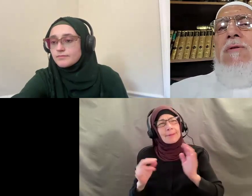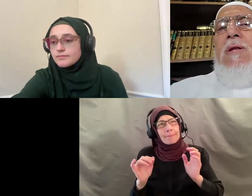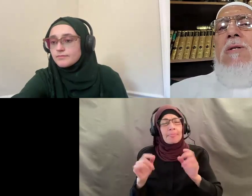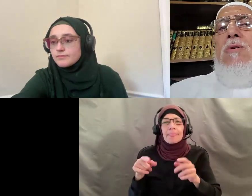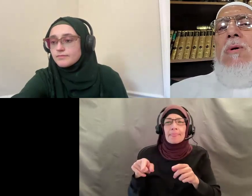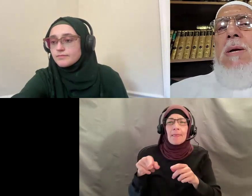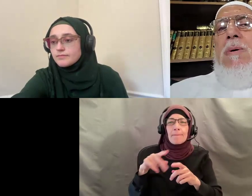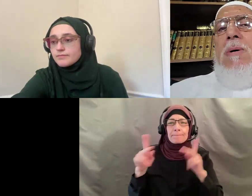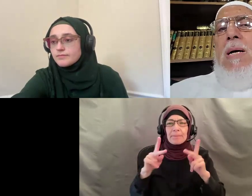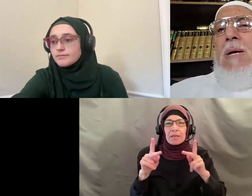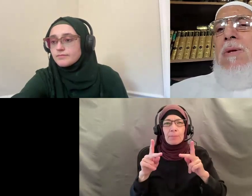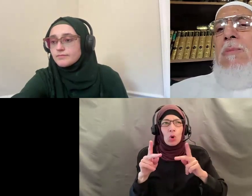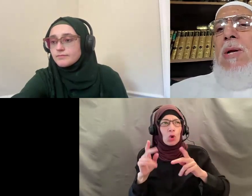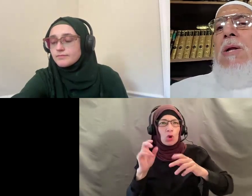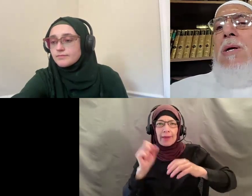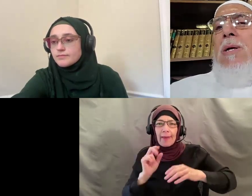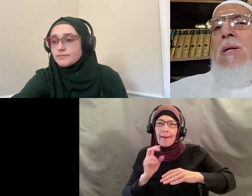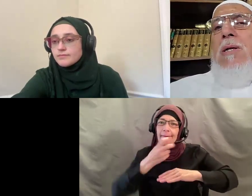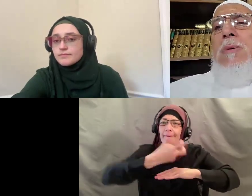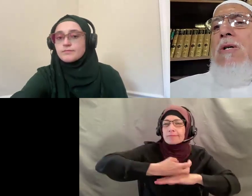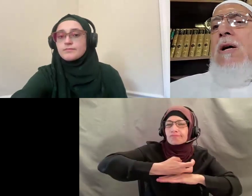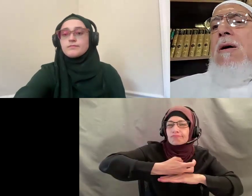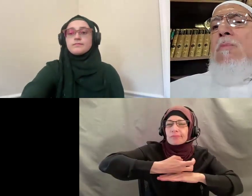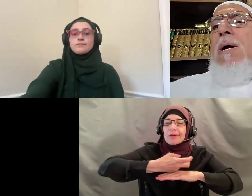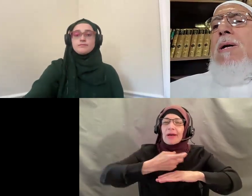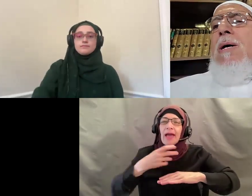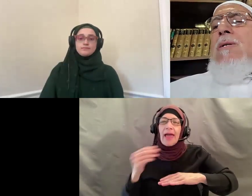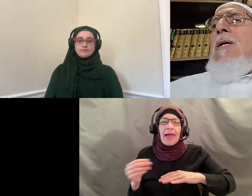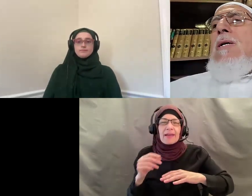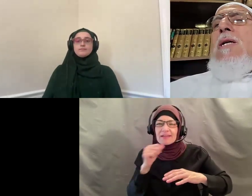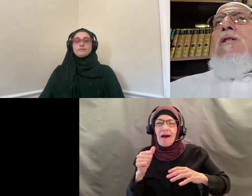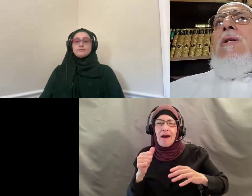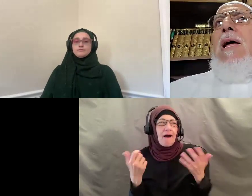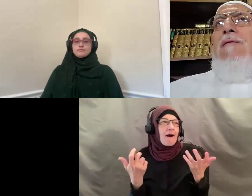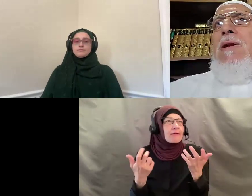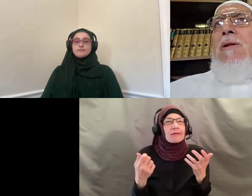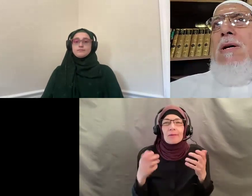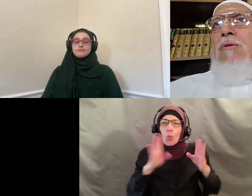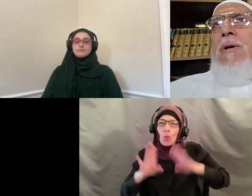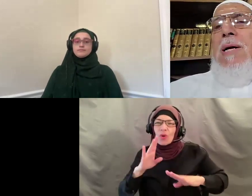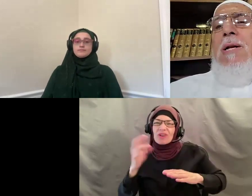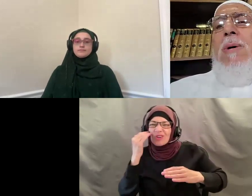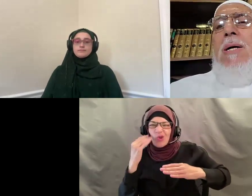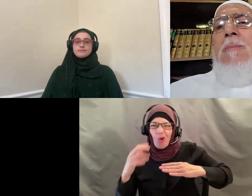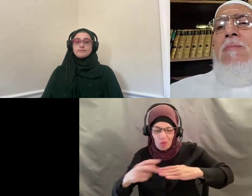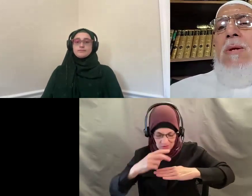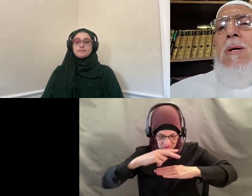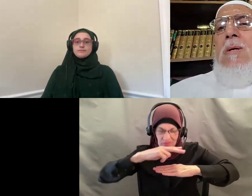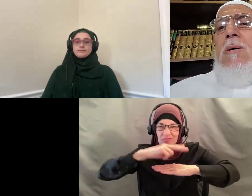afraid of things to creep around them or anything like this, because paradise does not have anything to fear